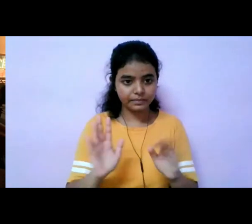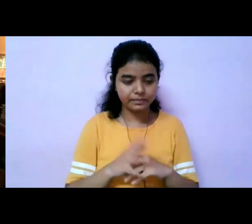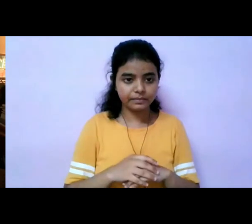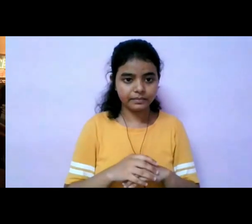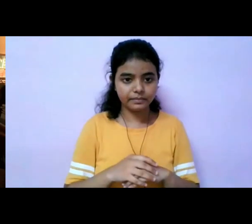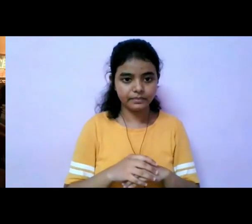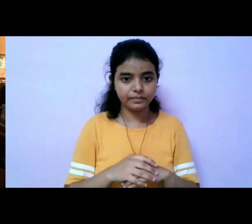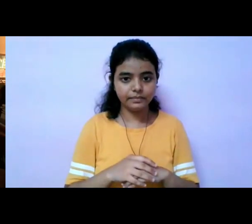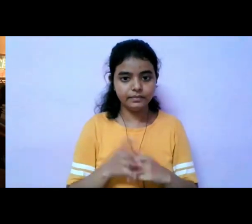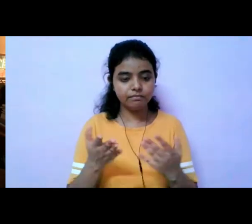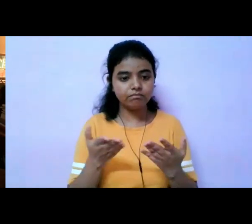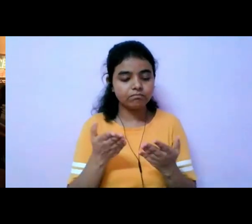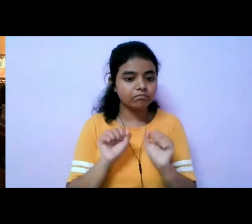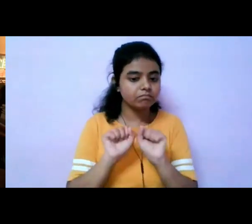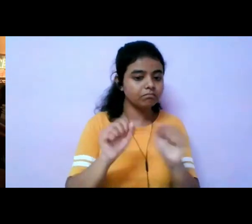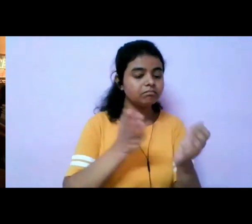and use it in your own way.